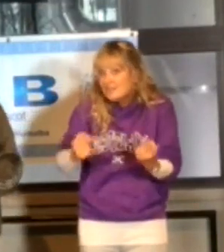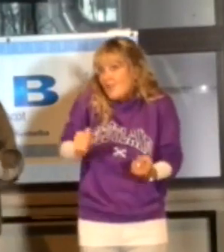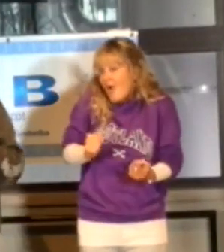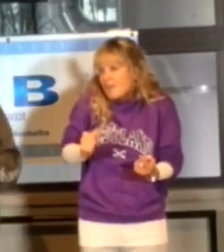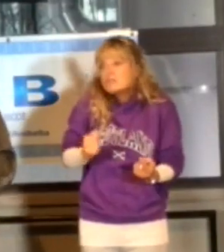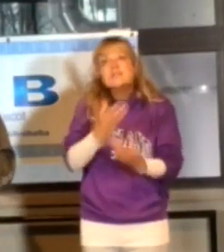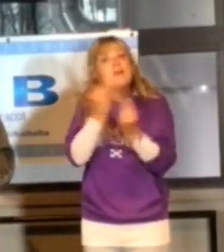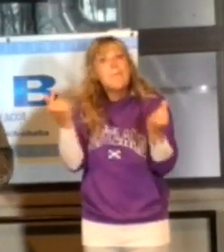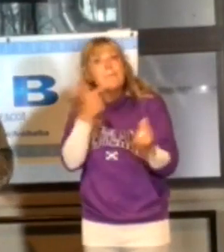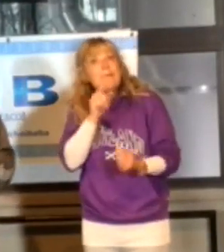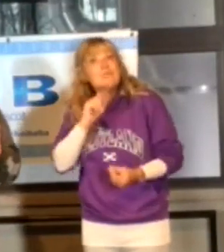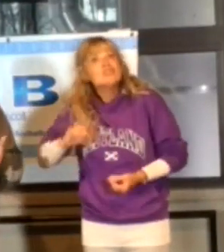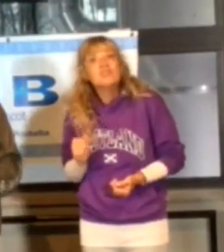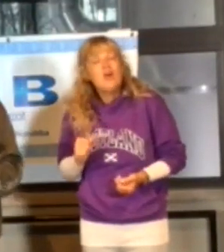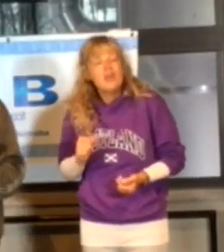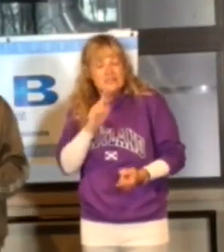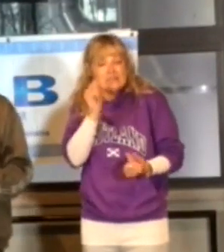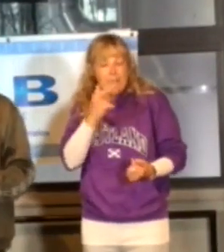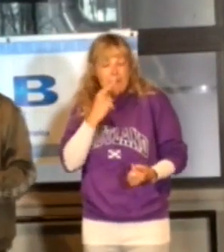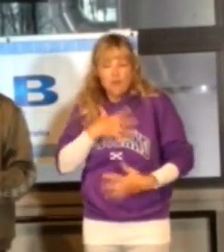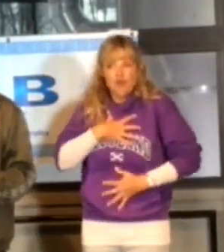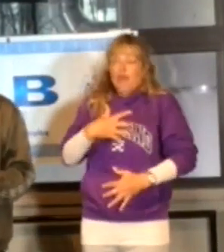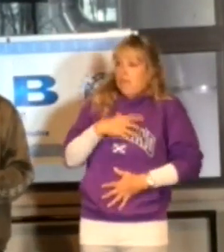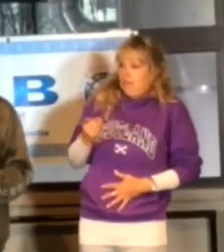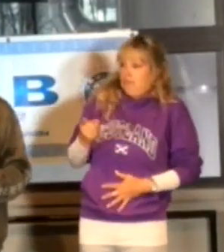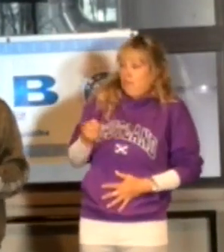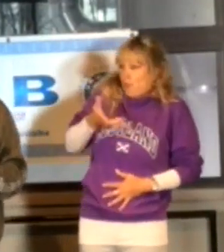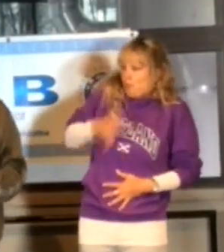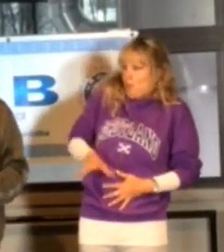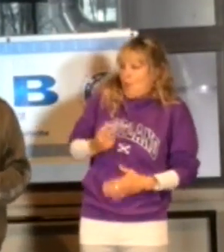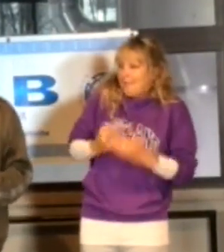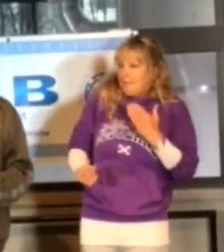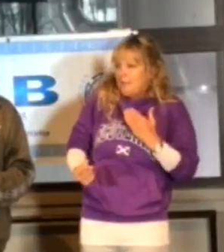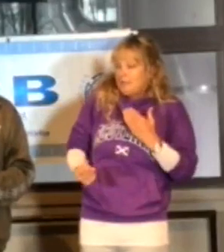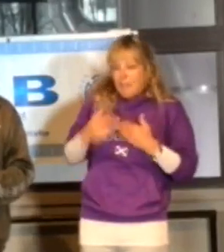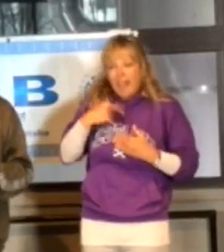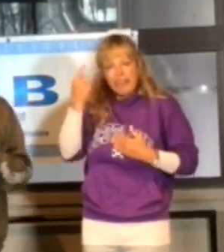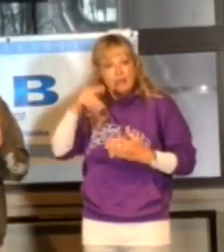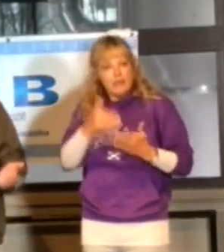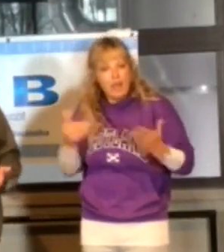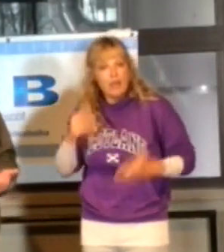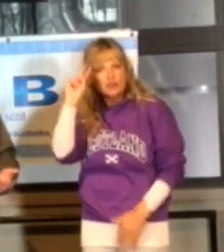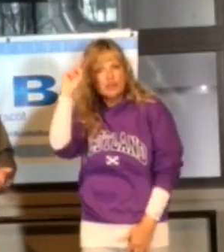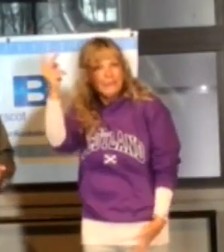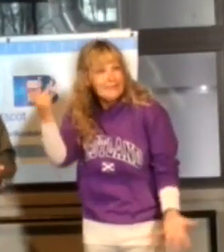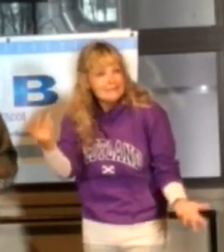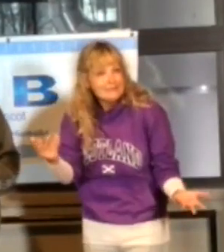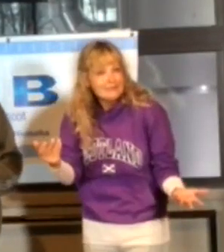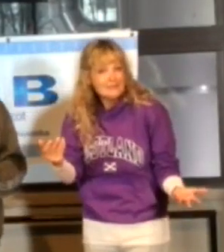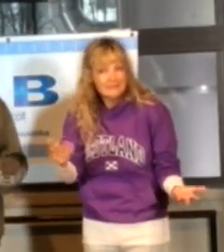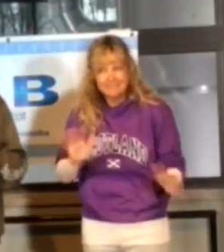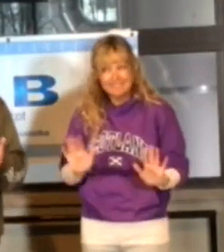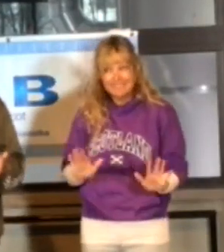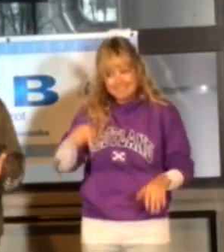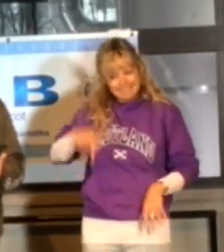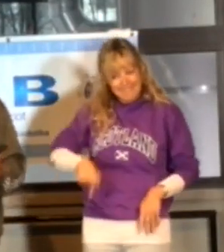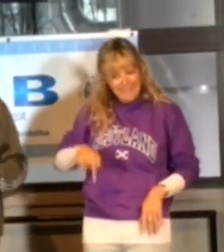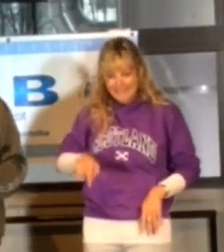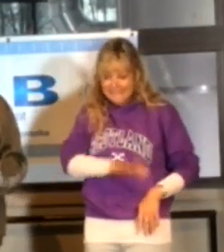are others, surprising people, coming to the same conclusion. You know, this is an unhealthy,